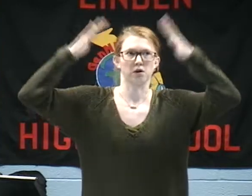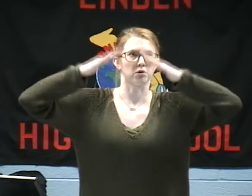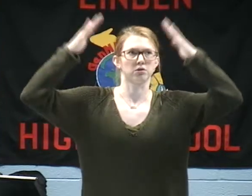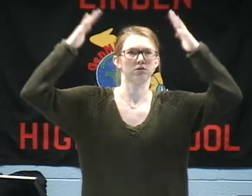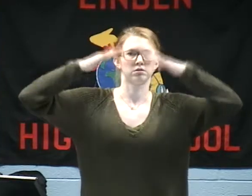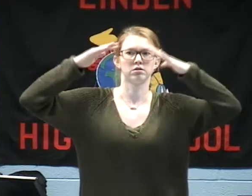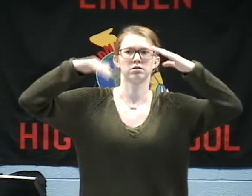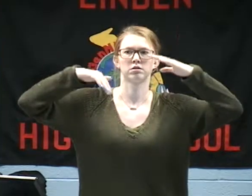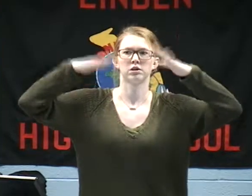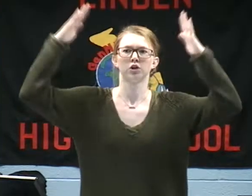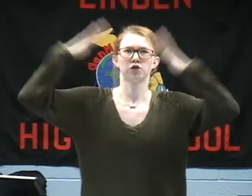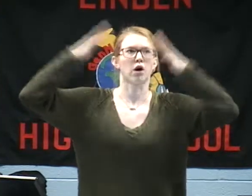trouble.